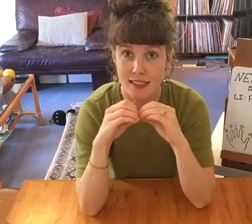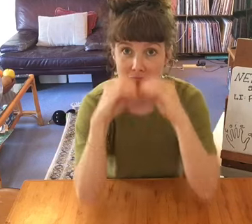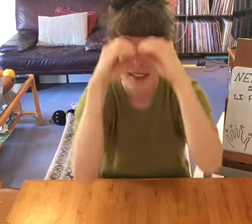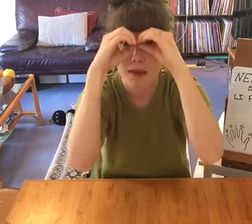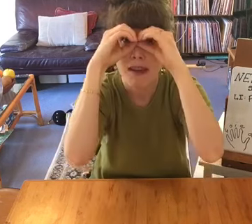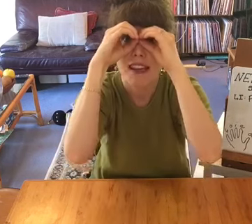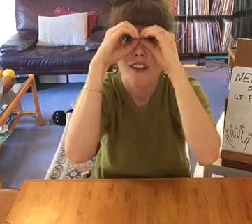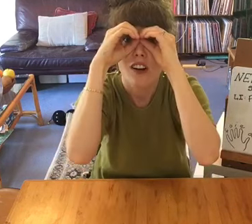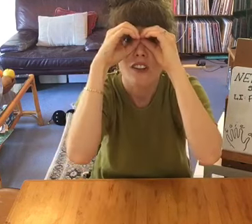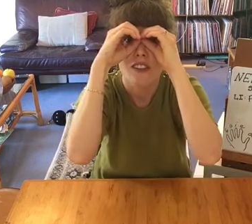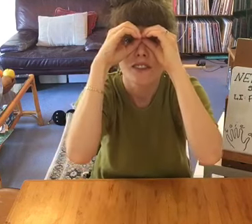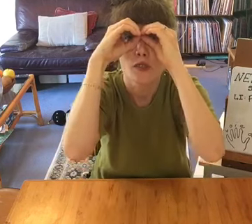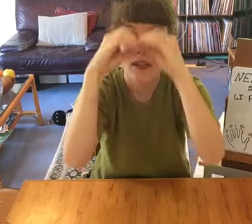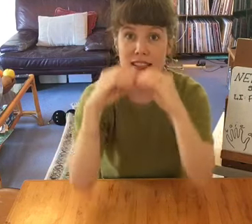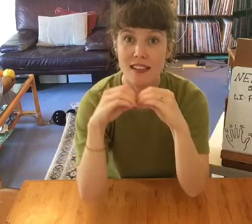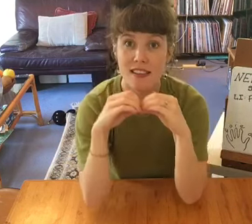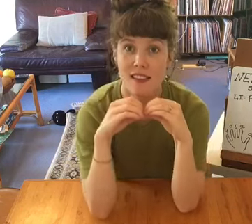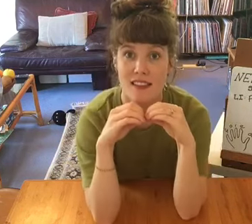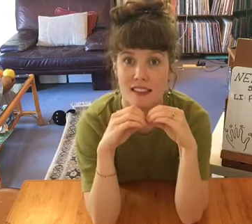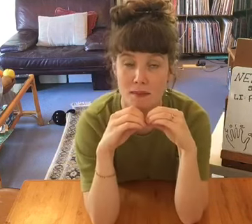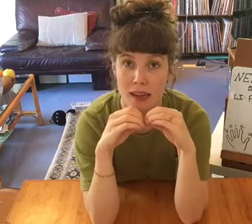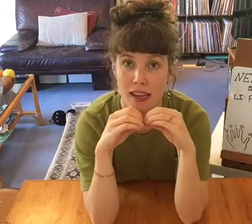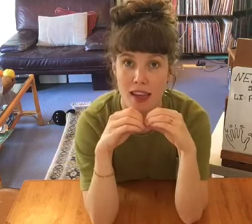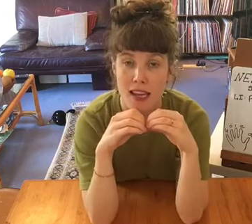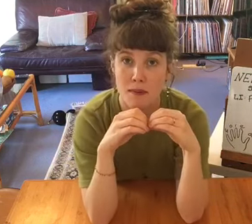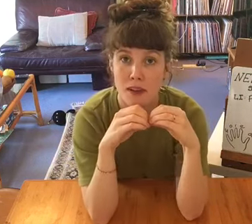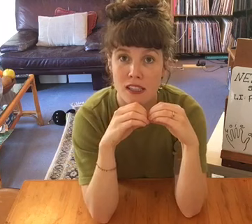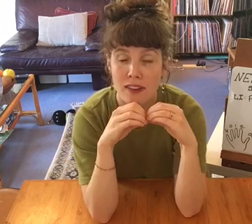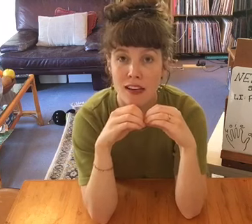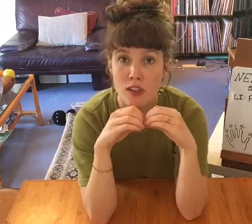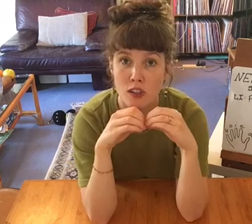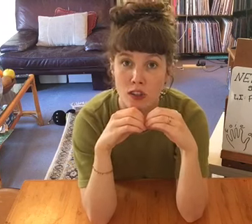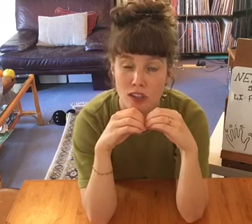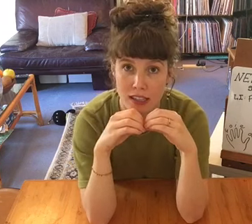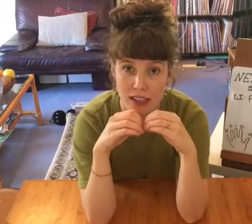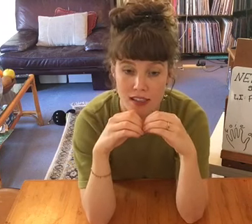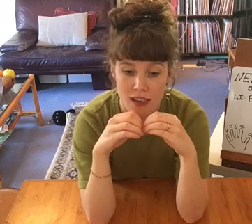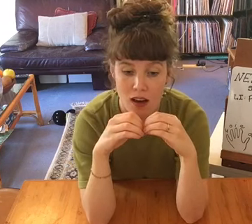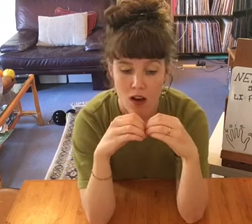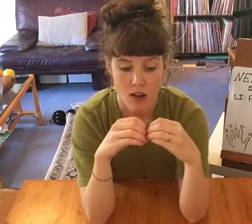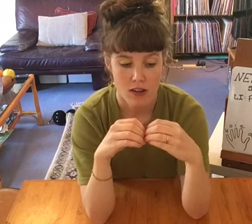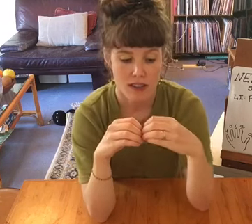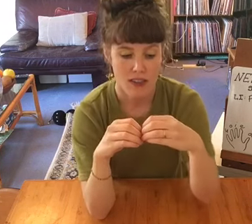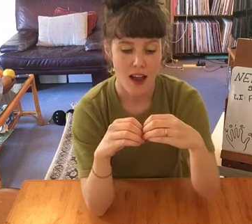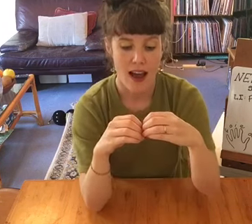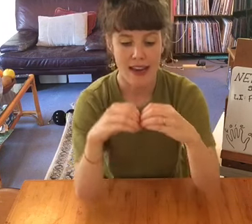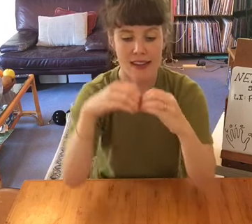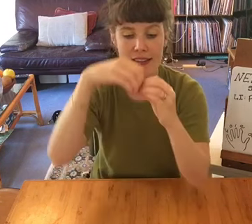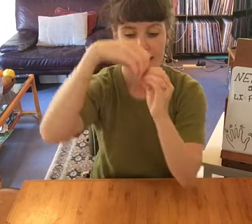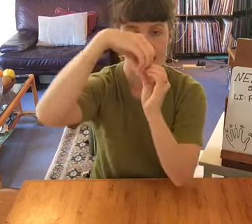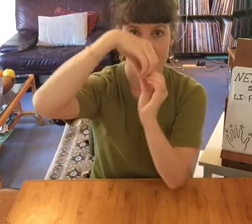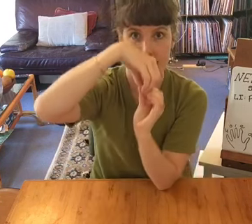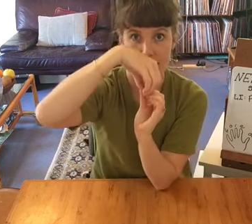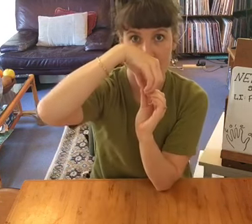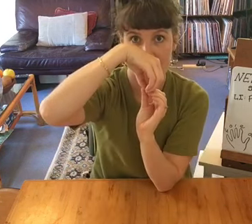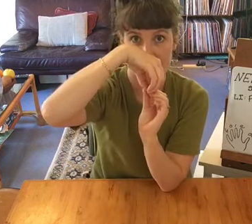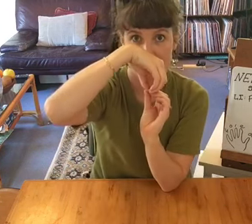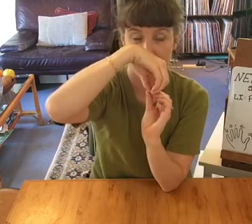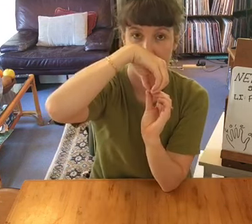like making goggles. The reason that this is B is because if I turn this on the side, it would